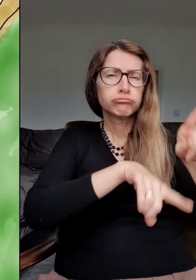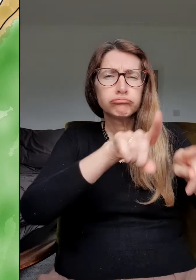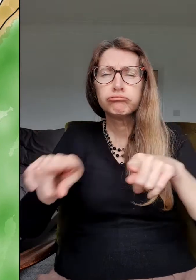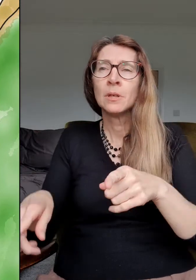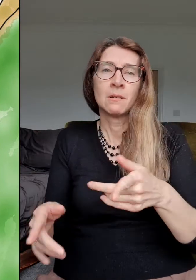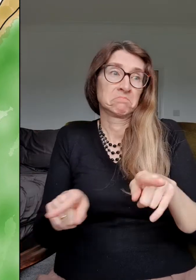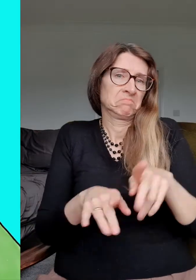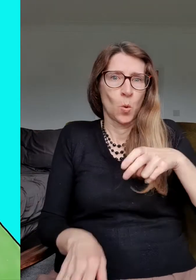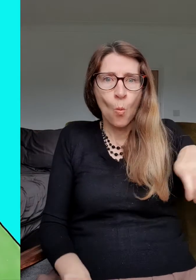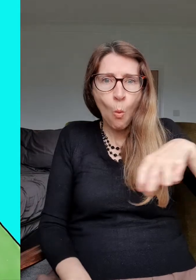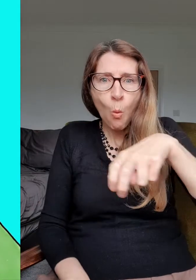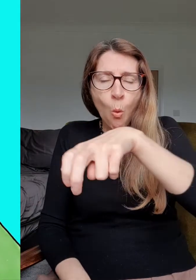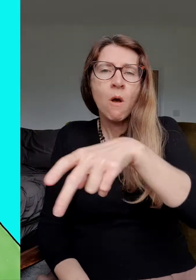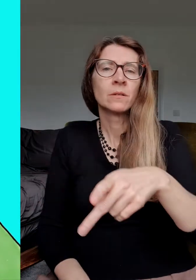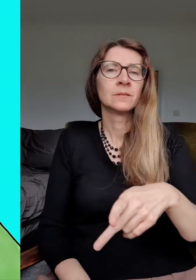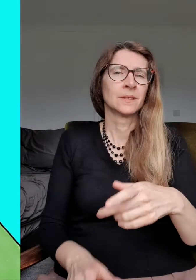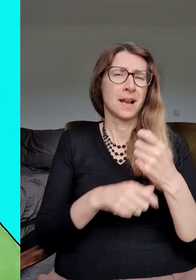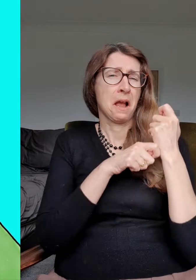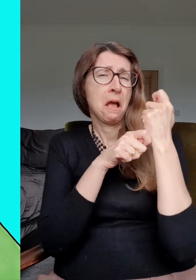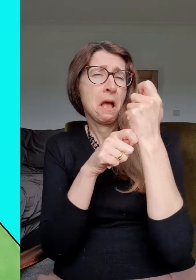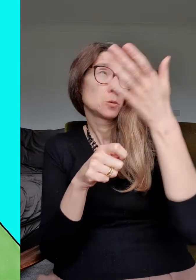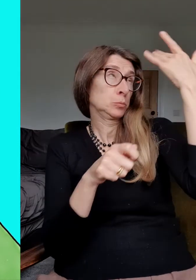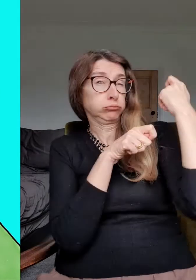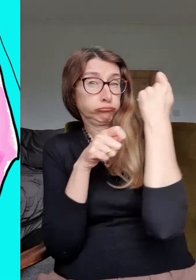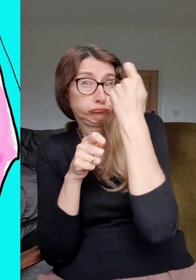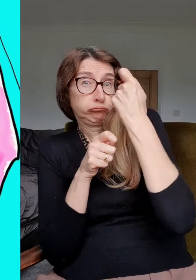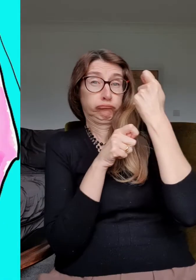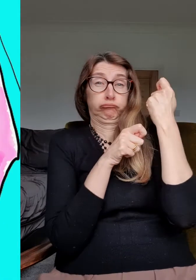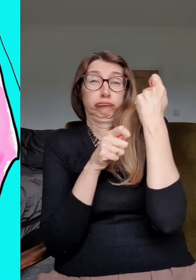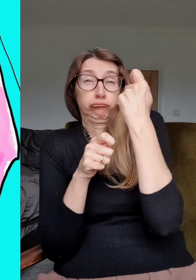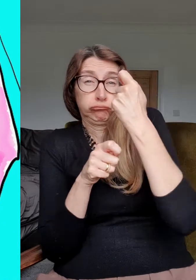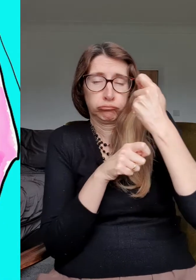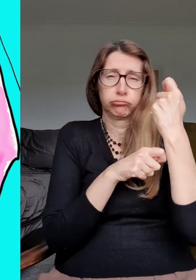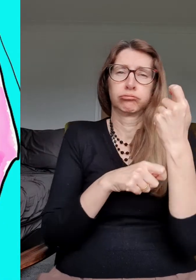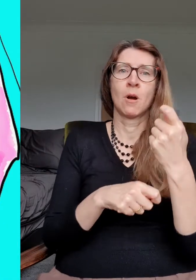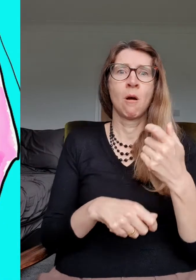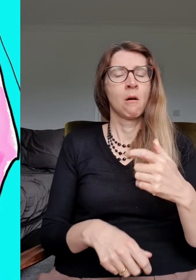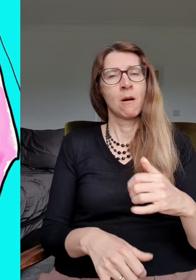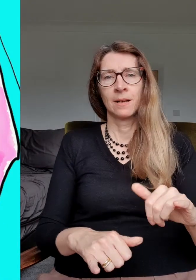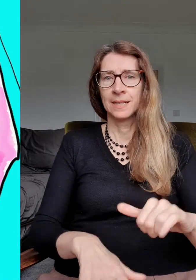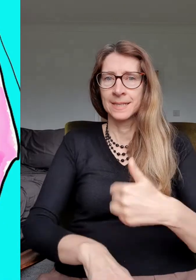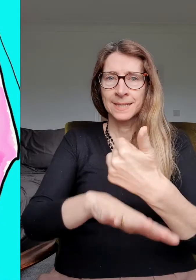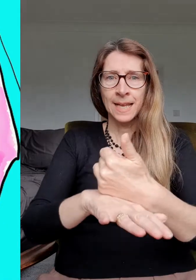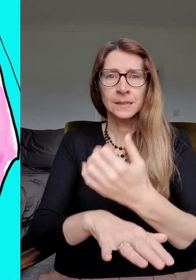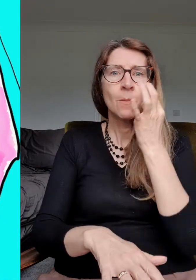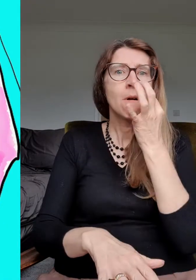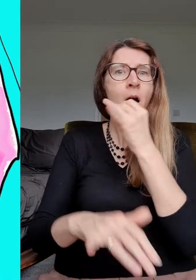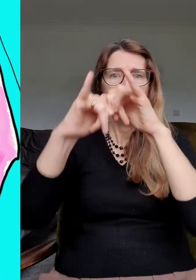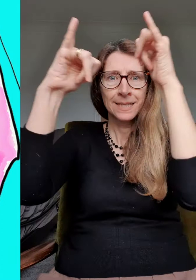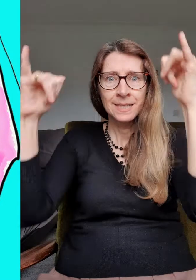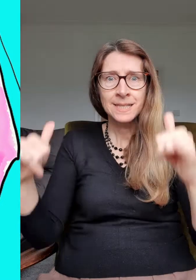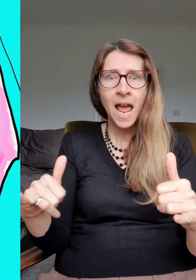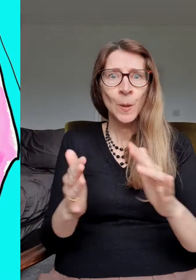on lots of walks, they'd flown kites when it was windy, and JoJo Gnome had especially enjoyed camping in the